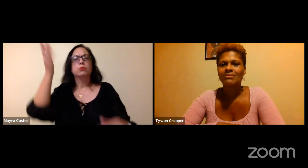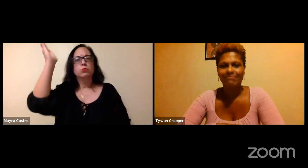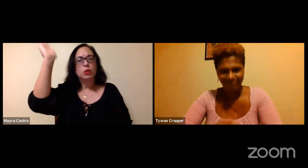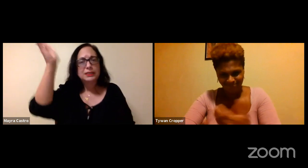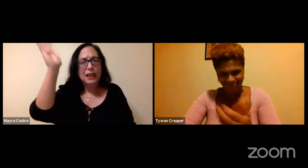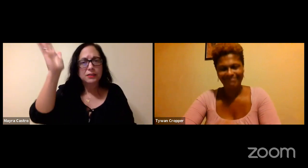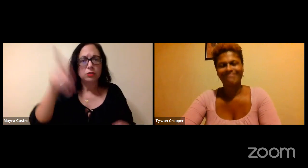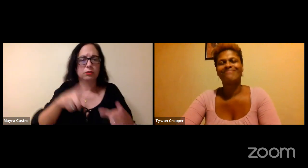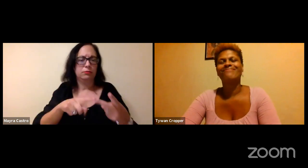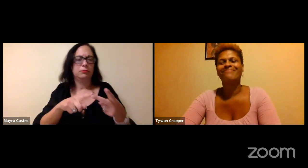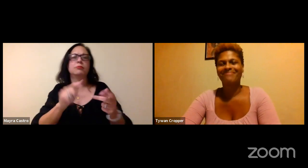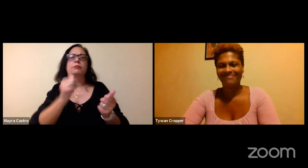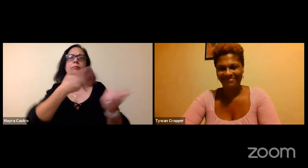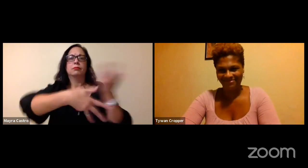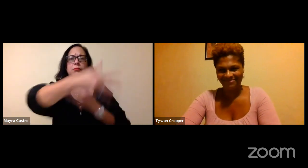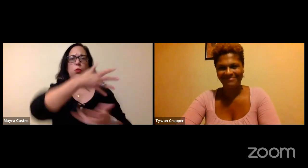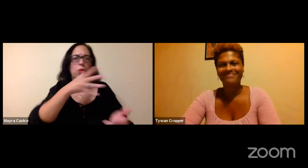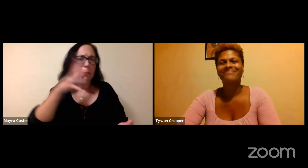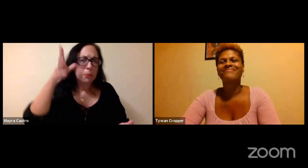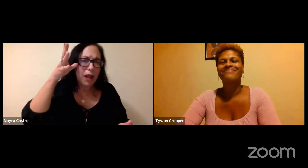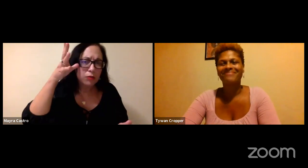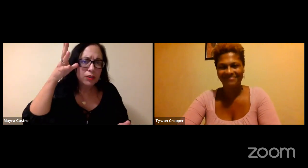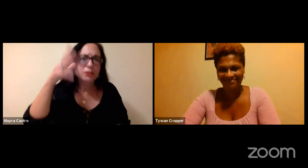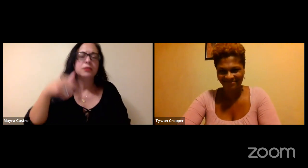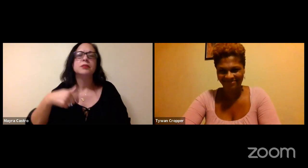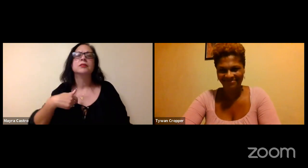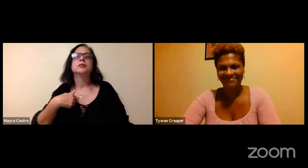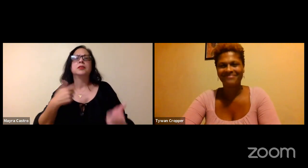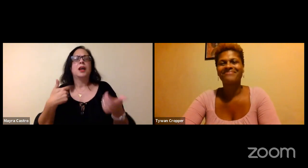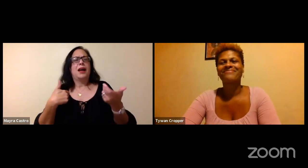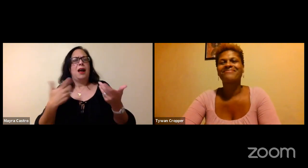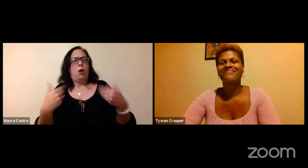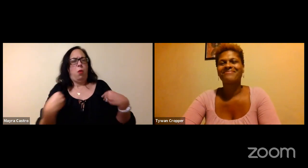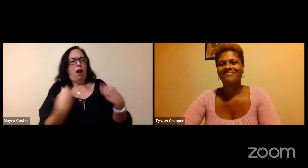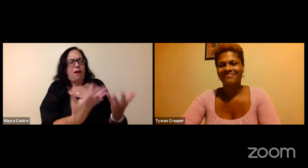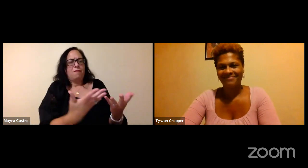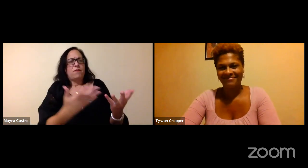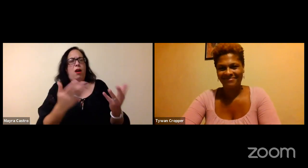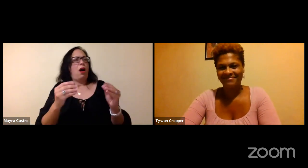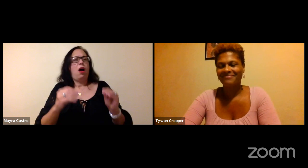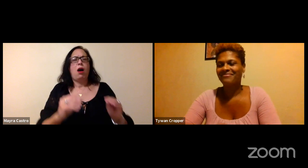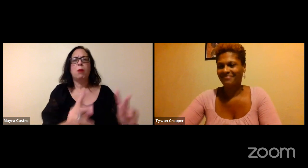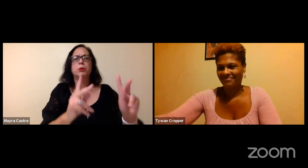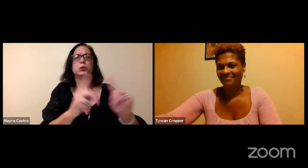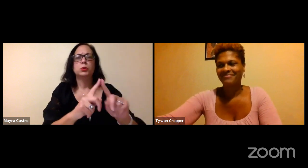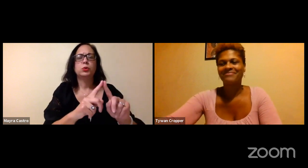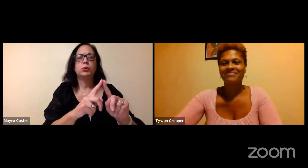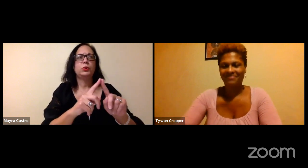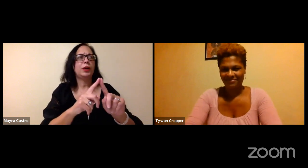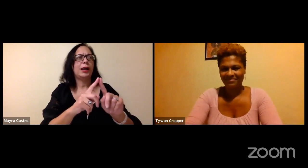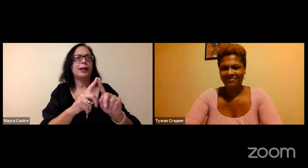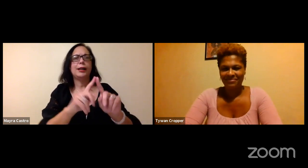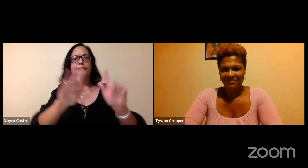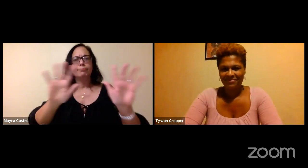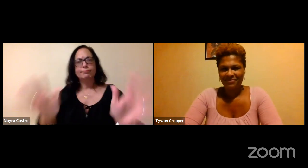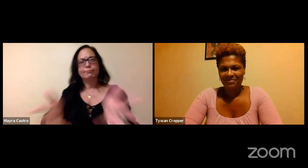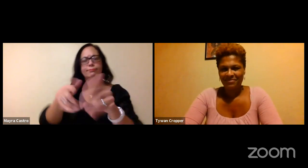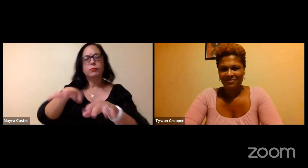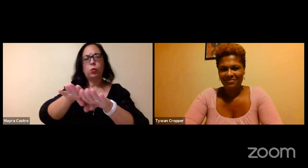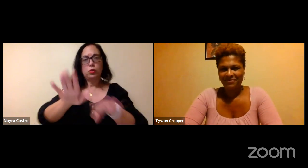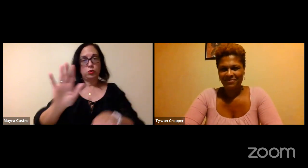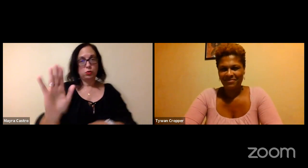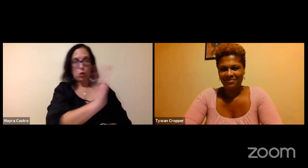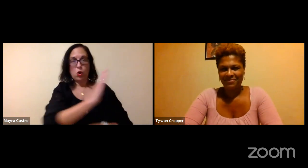He talked to me about giving workshops and presentations, talking to parents, having